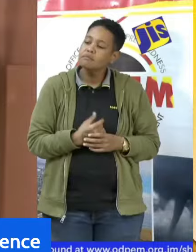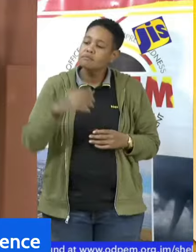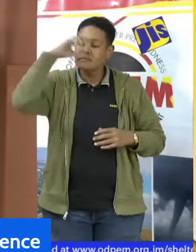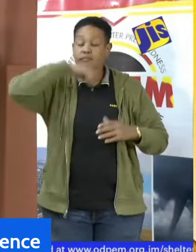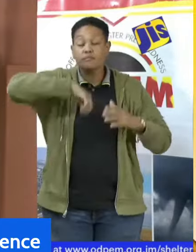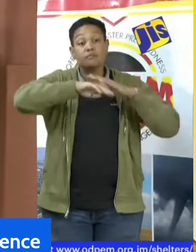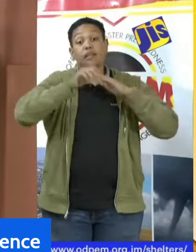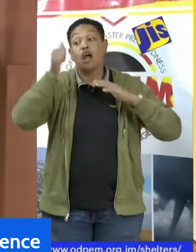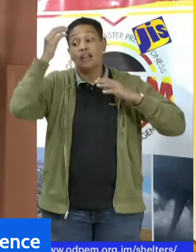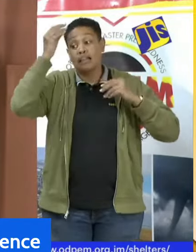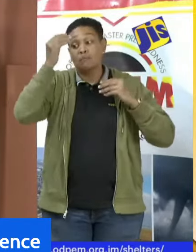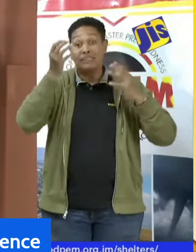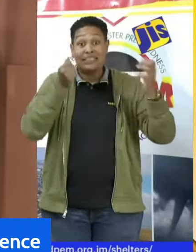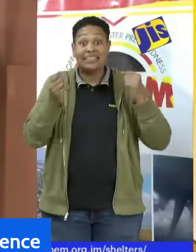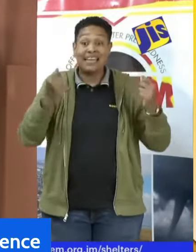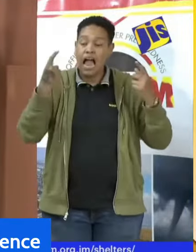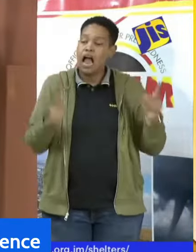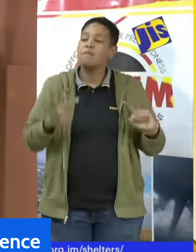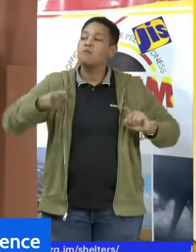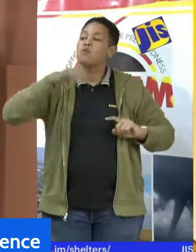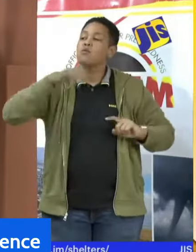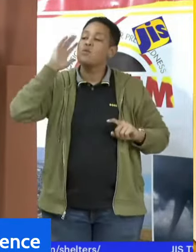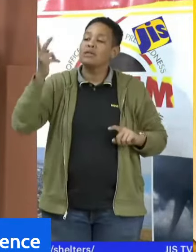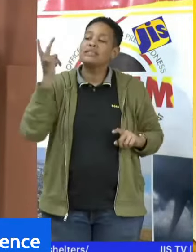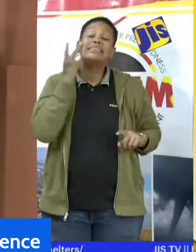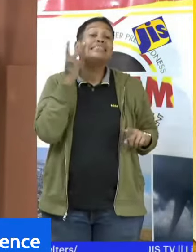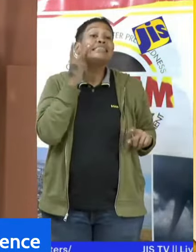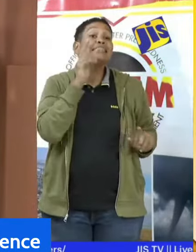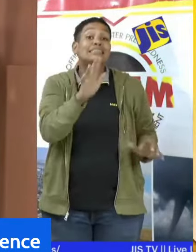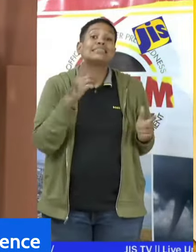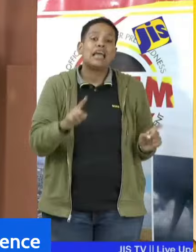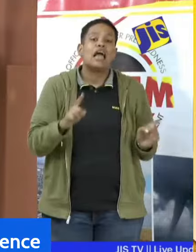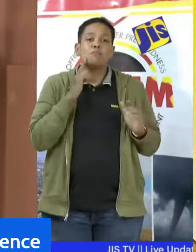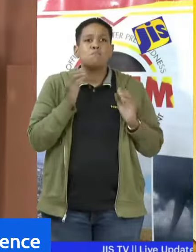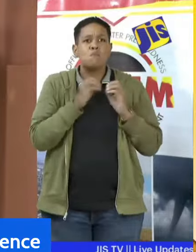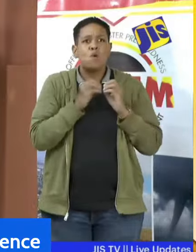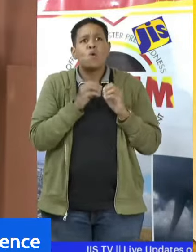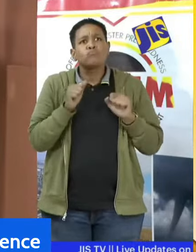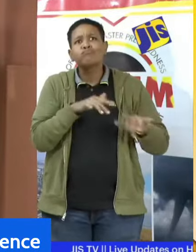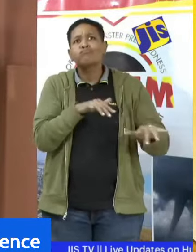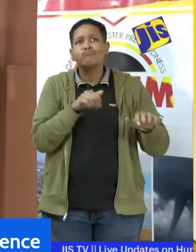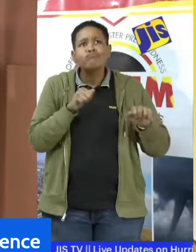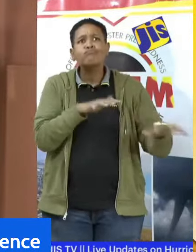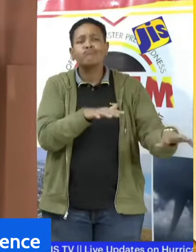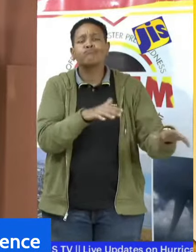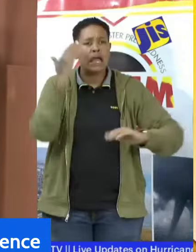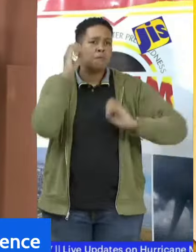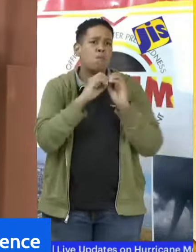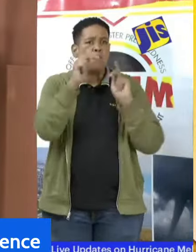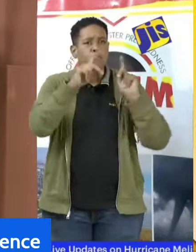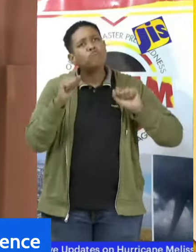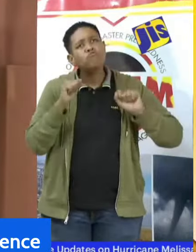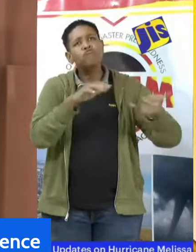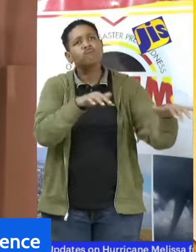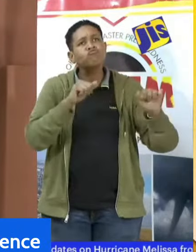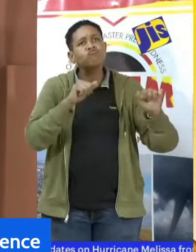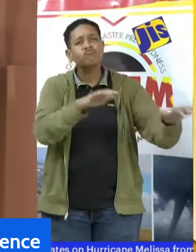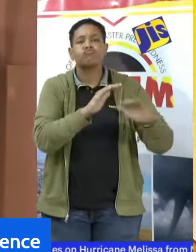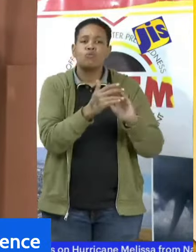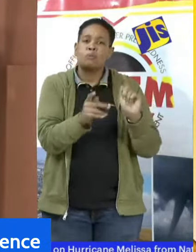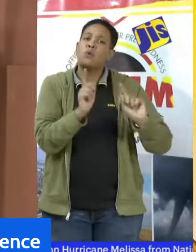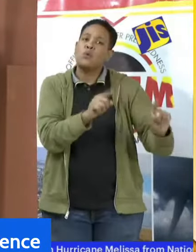information coming in, that we will see an increase in the numbers of